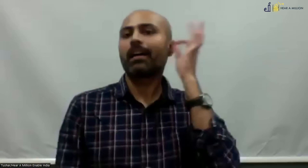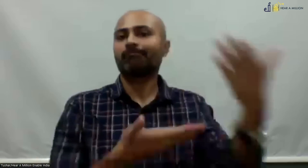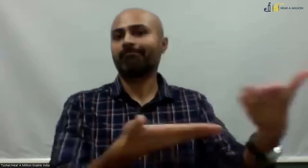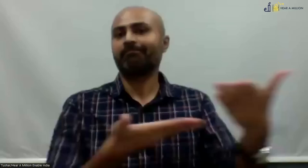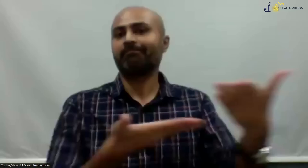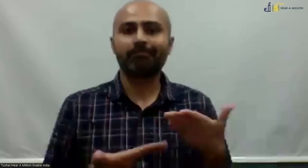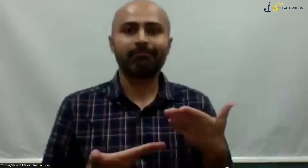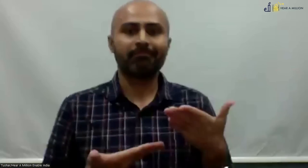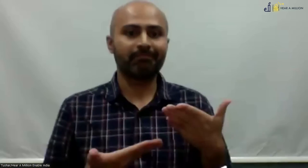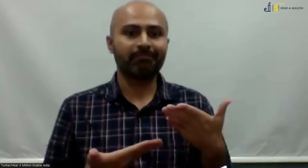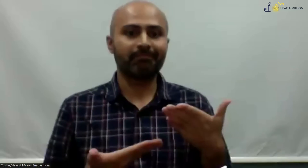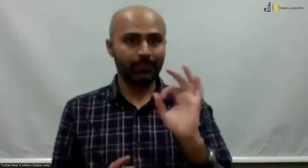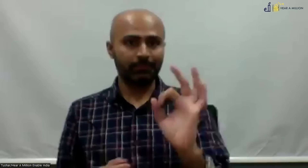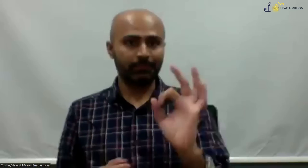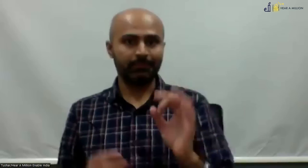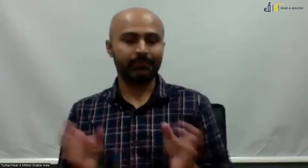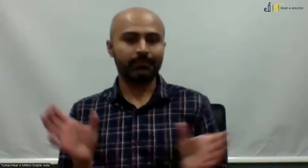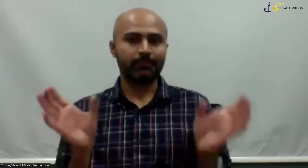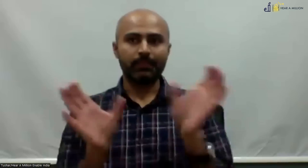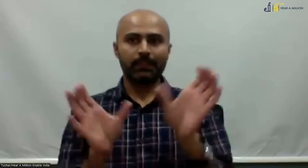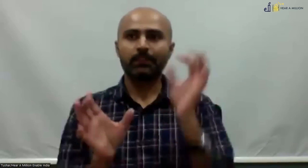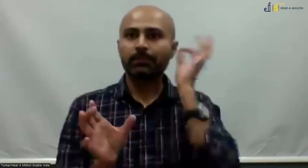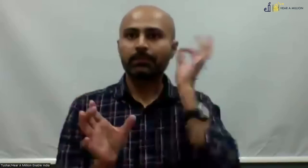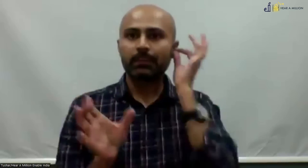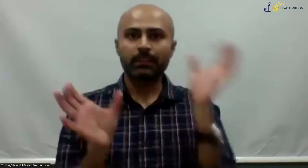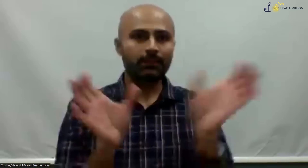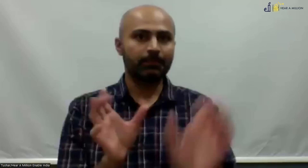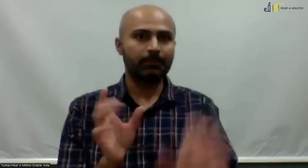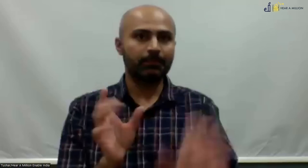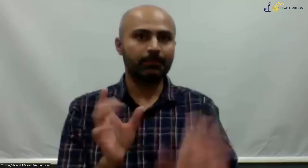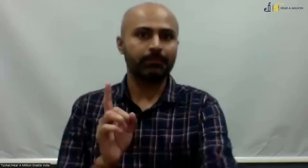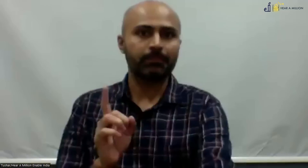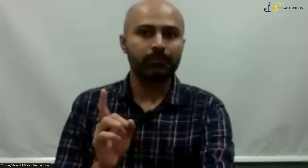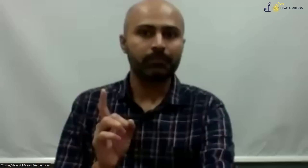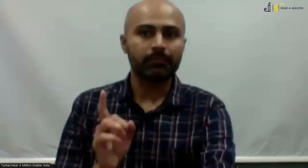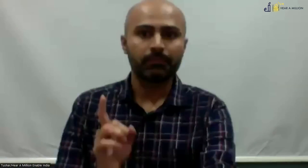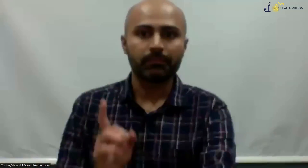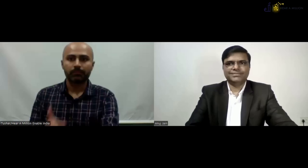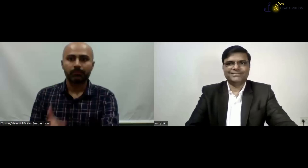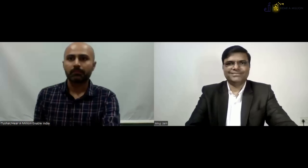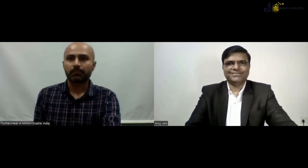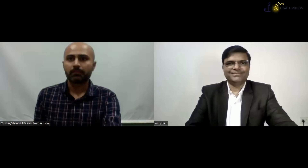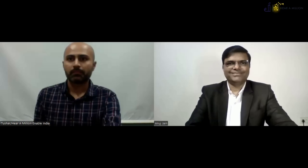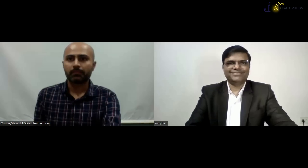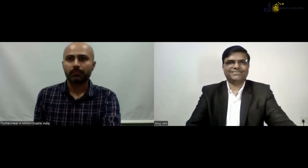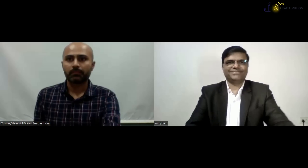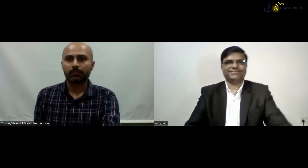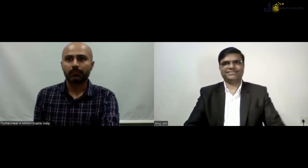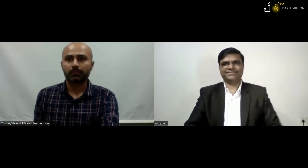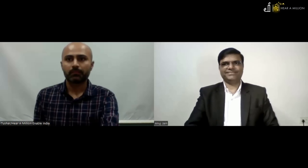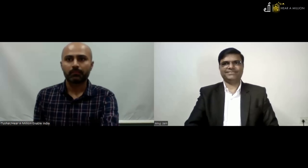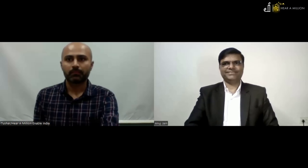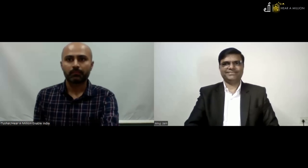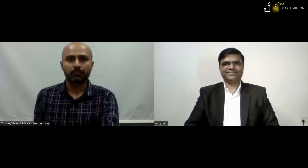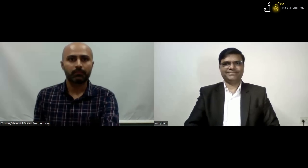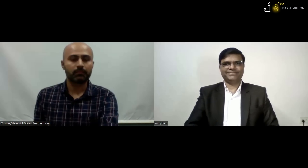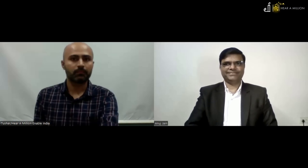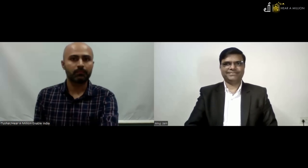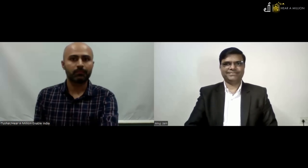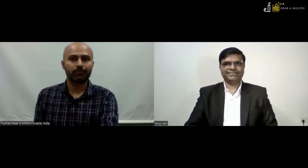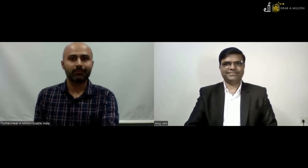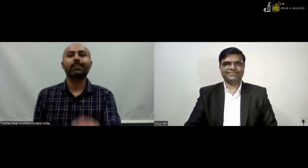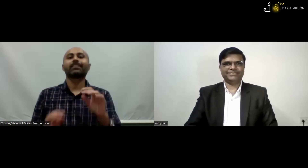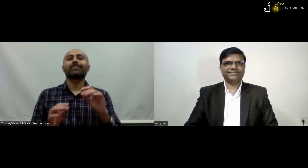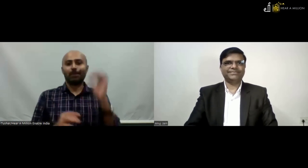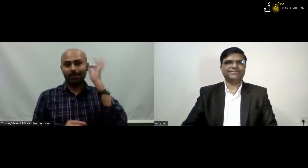expert for the National Association of the Deaf, NAD India. Let's have Anuj.